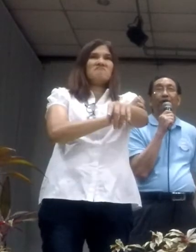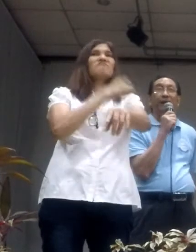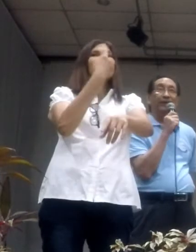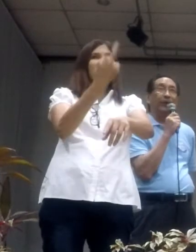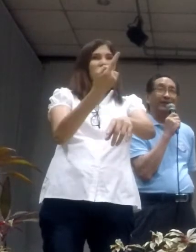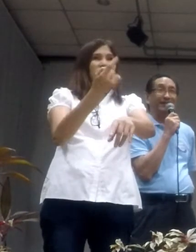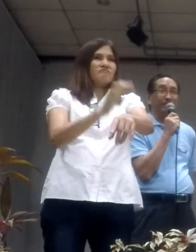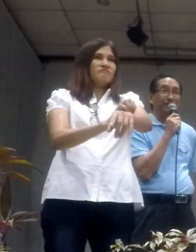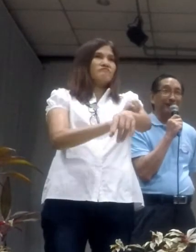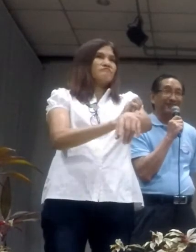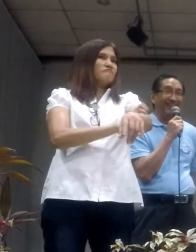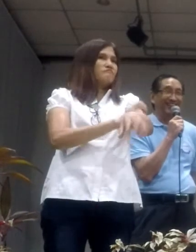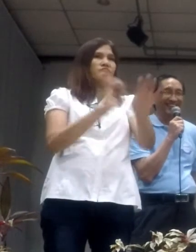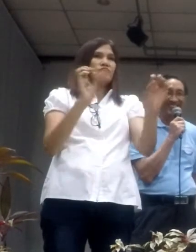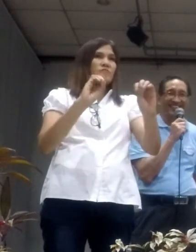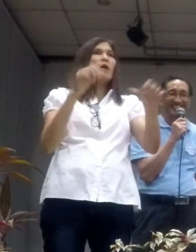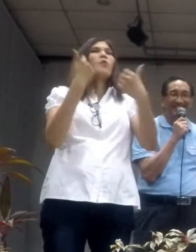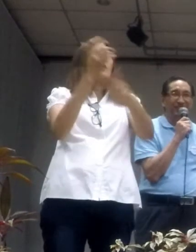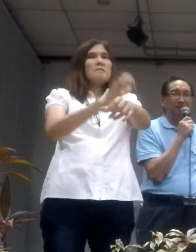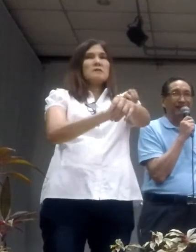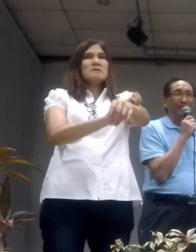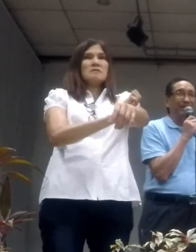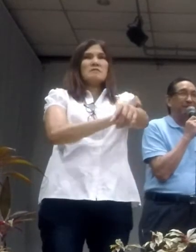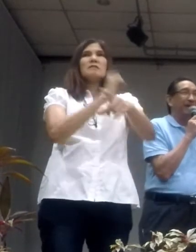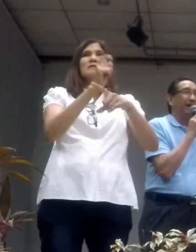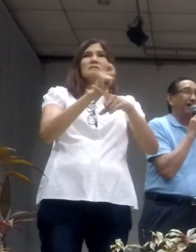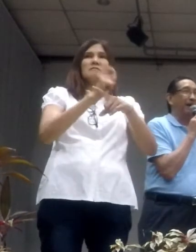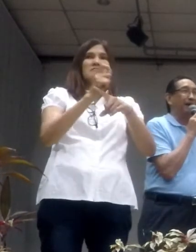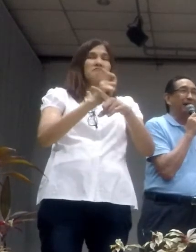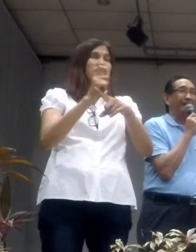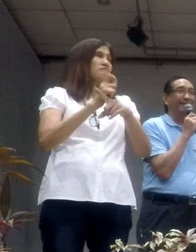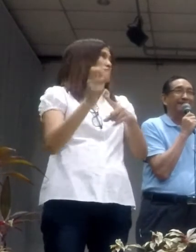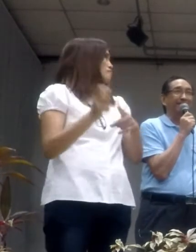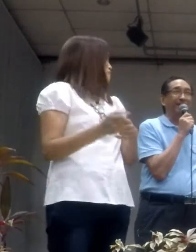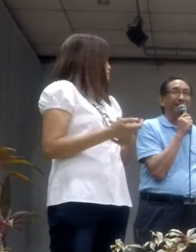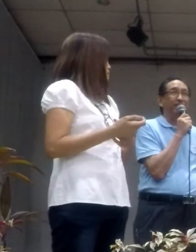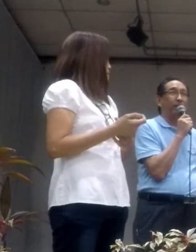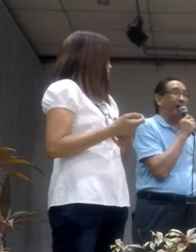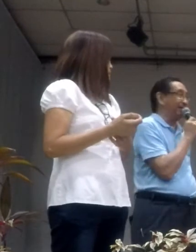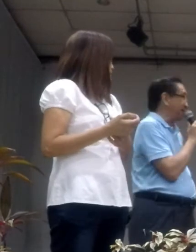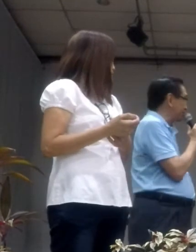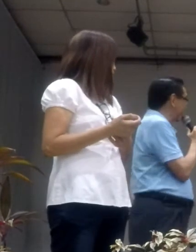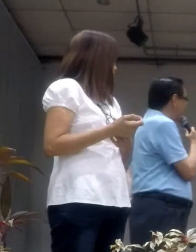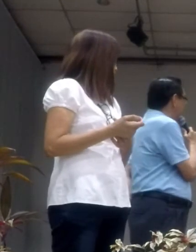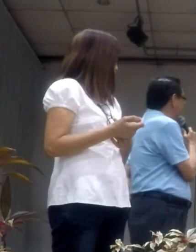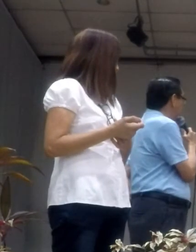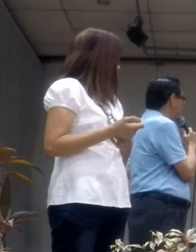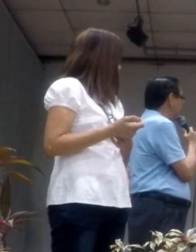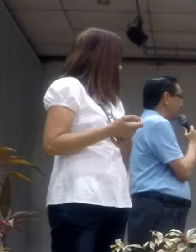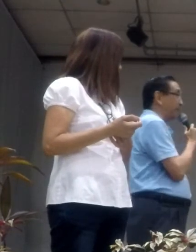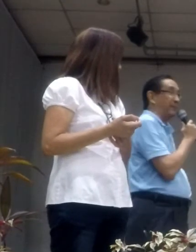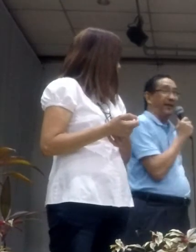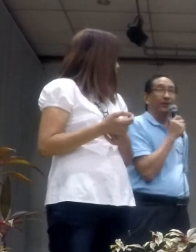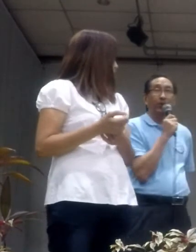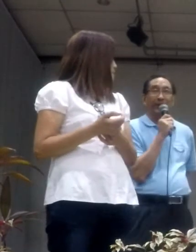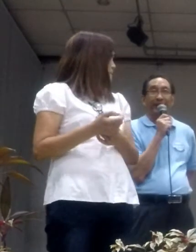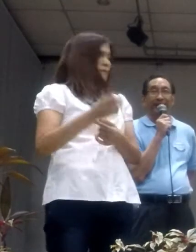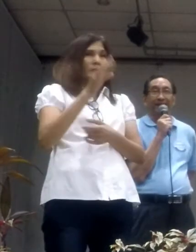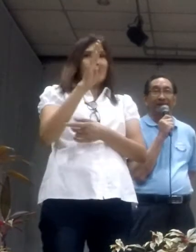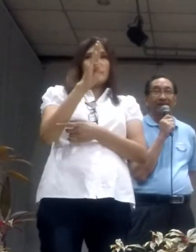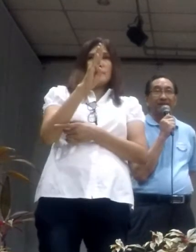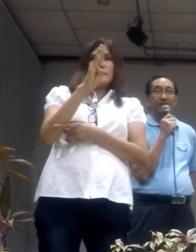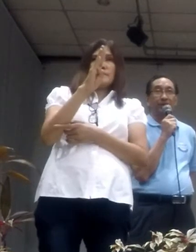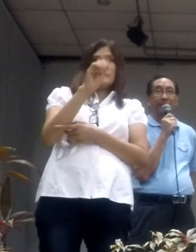And nobody wanted to have the training. Nobody want. I think the training you want is paint shop and